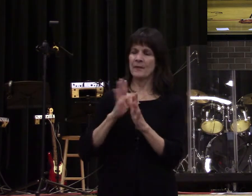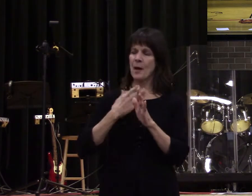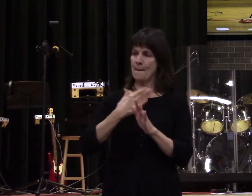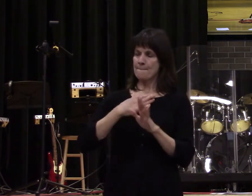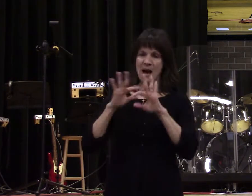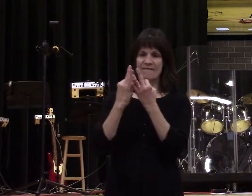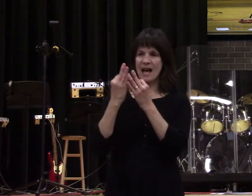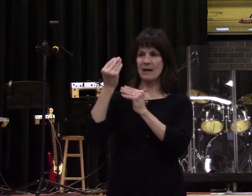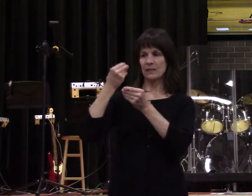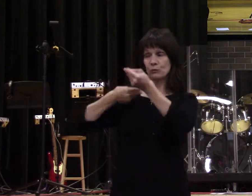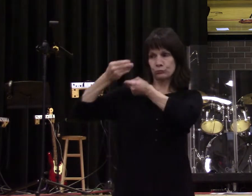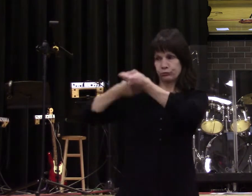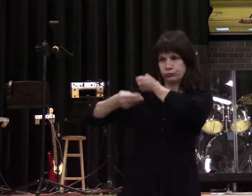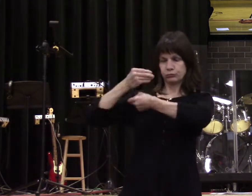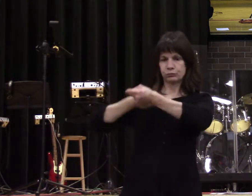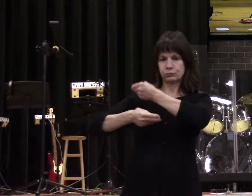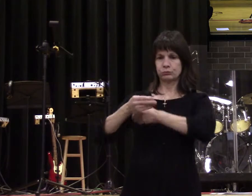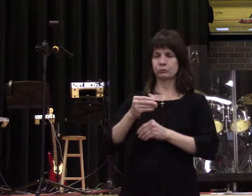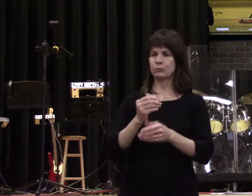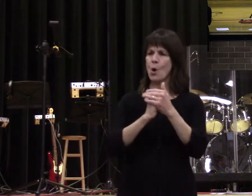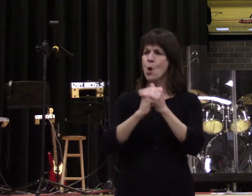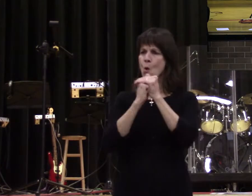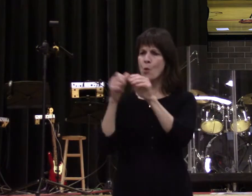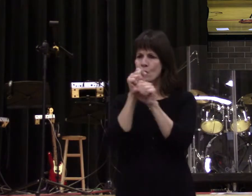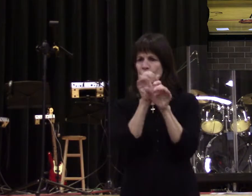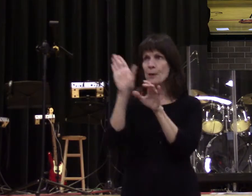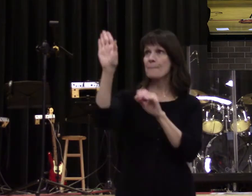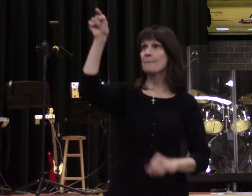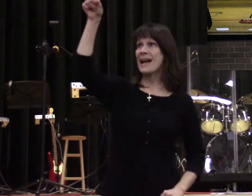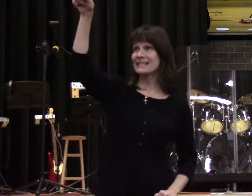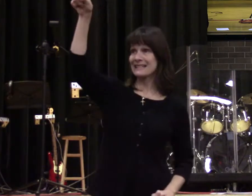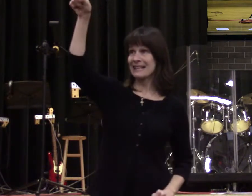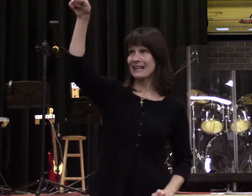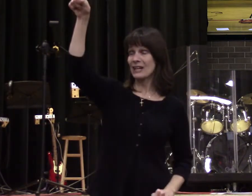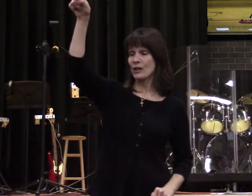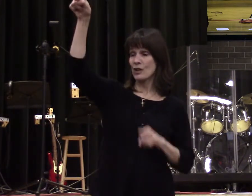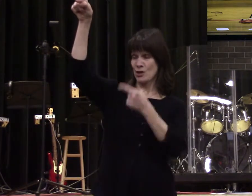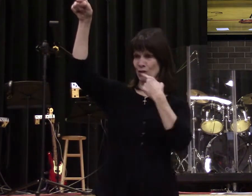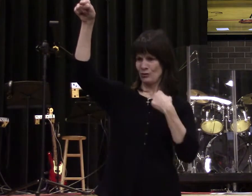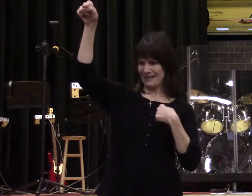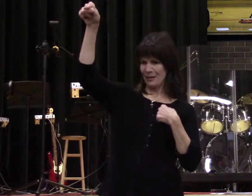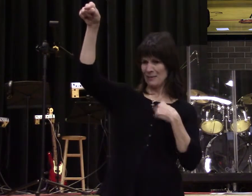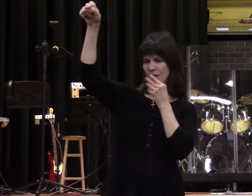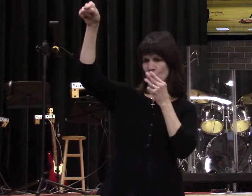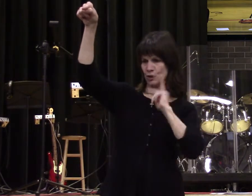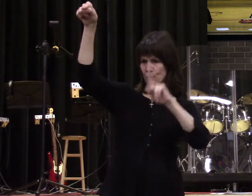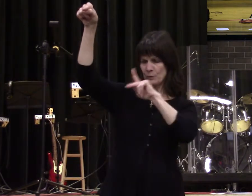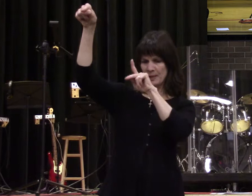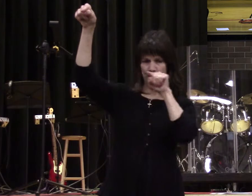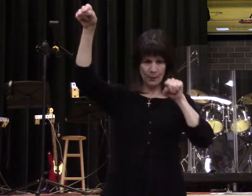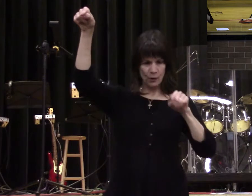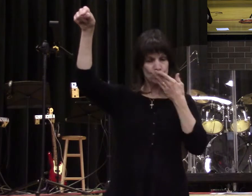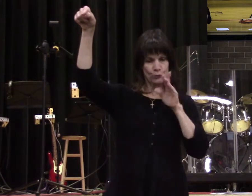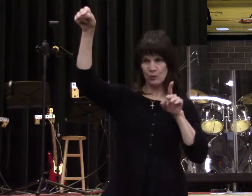that in Jerusalem is the place where men ought to worship. Jesus said to her, woman, believe me, an hour is coming when